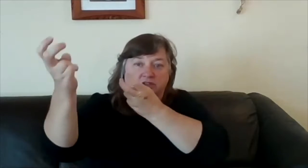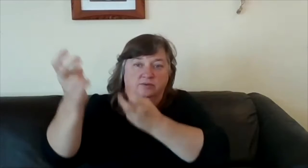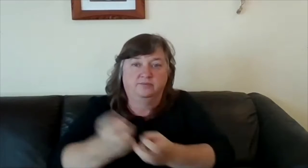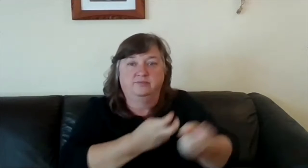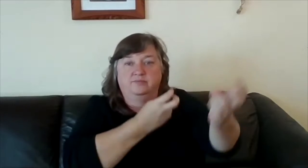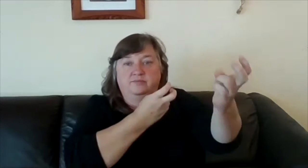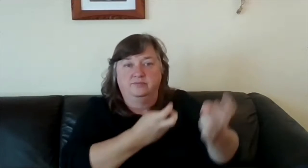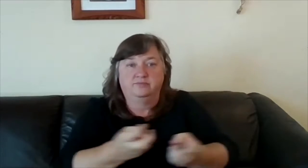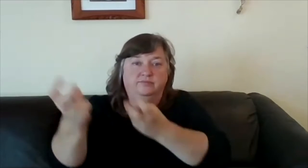do.